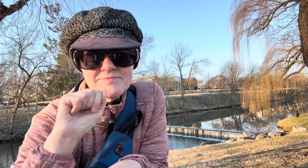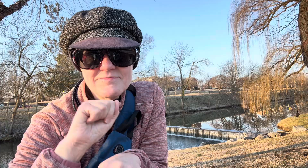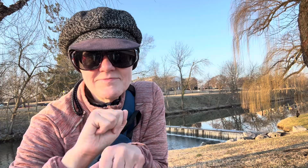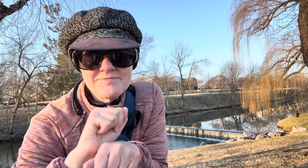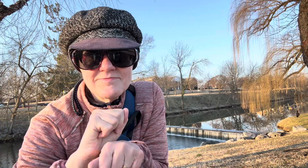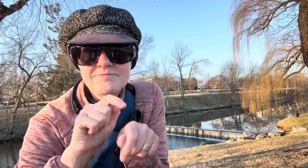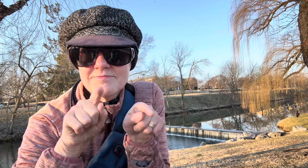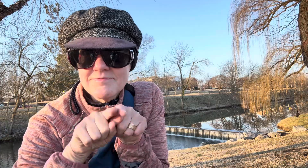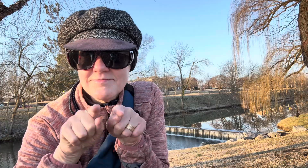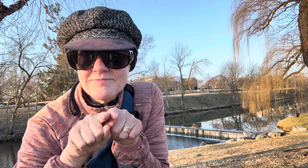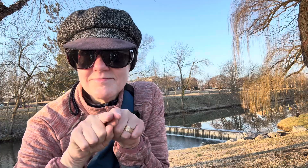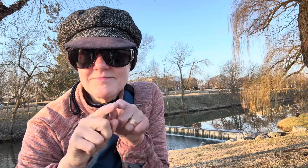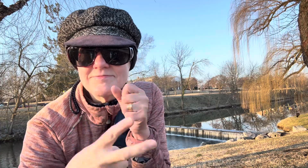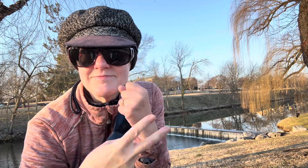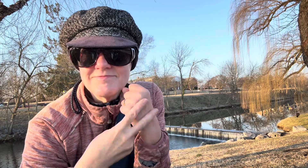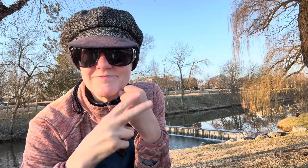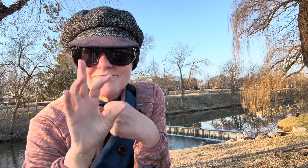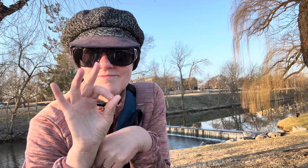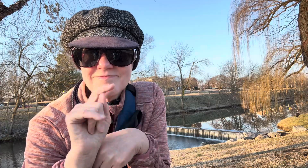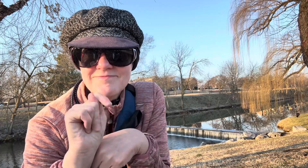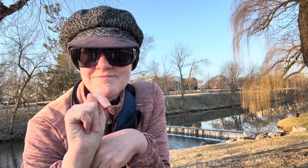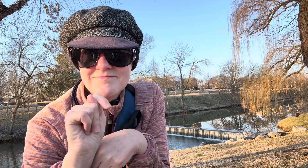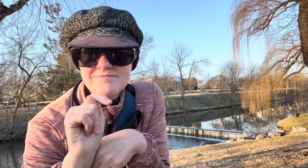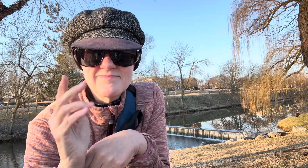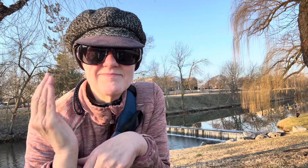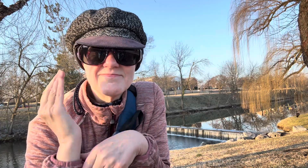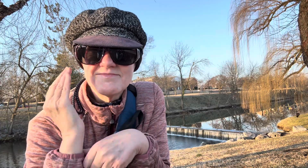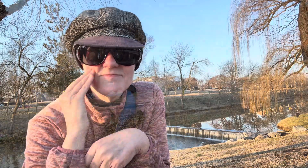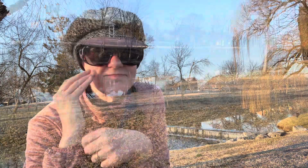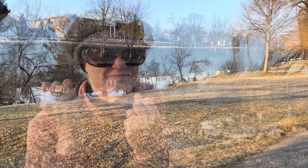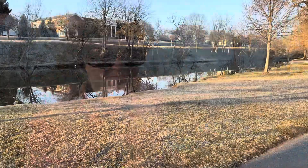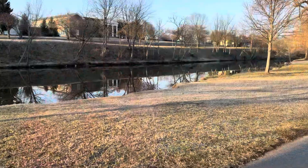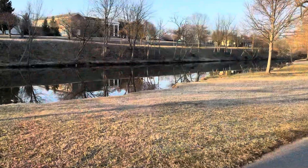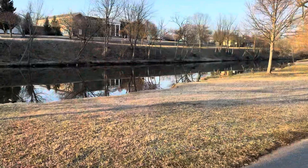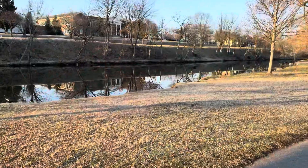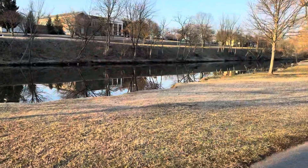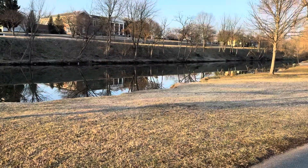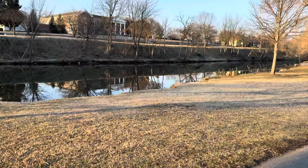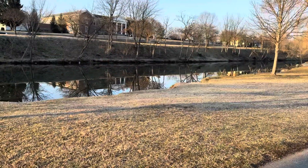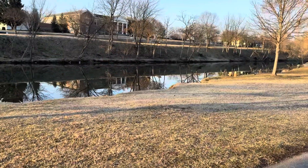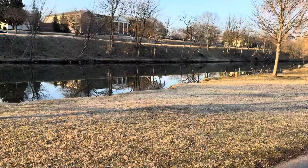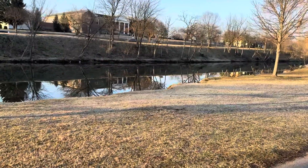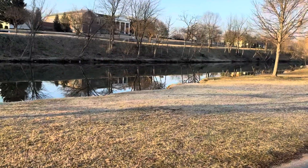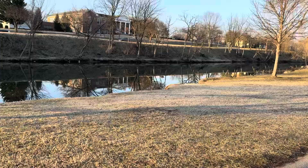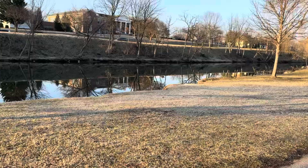that insulin is to move those carbs over into your fat cells.